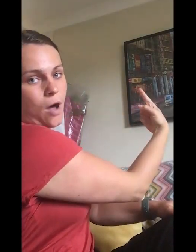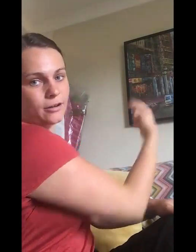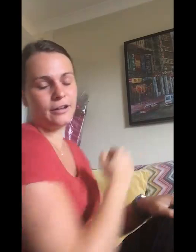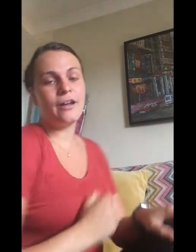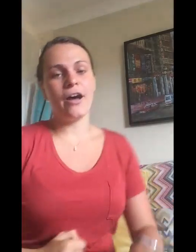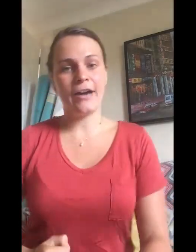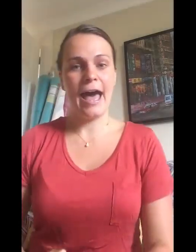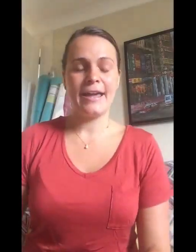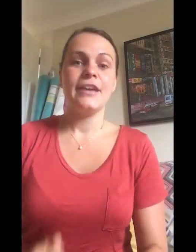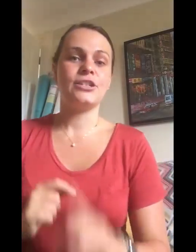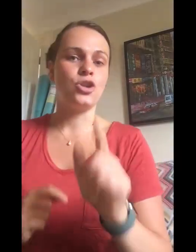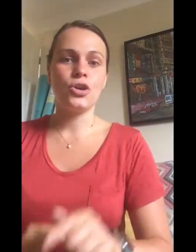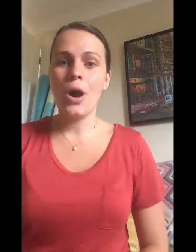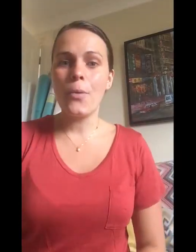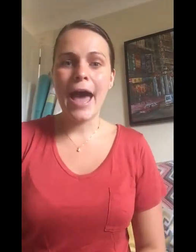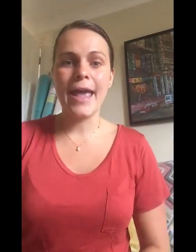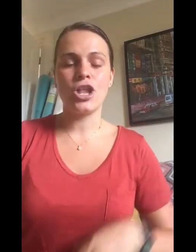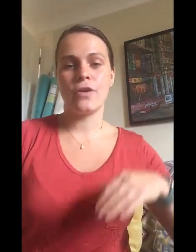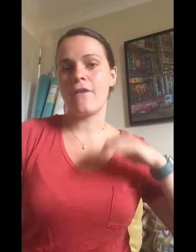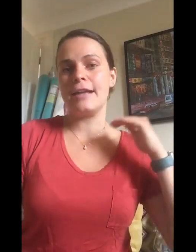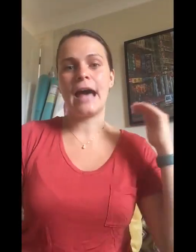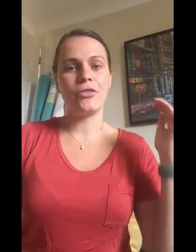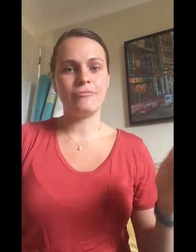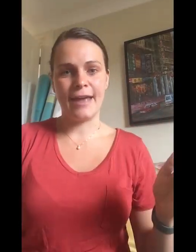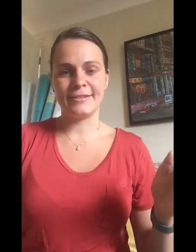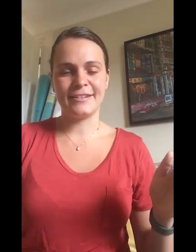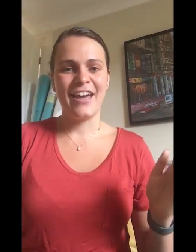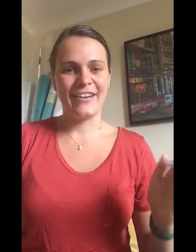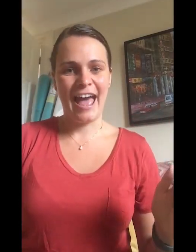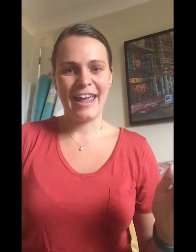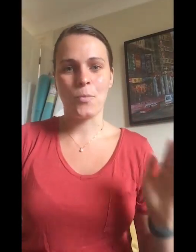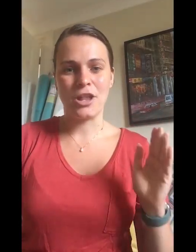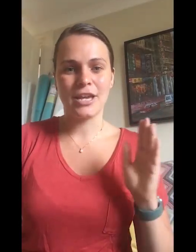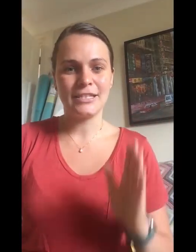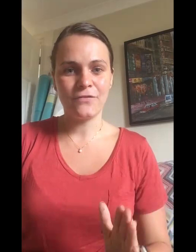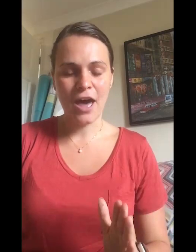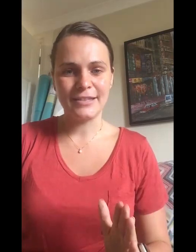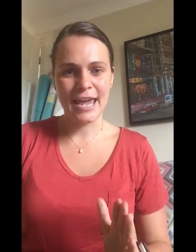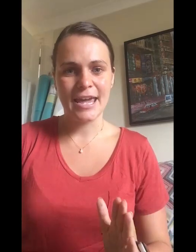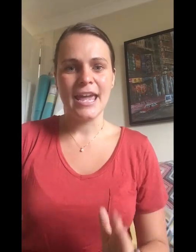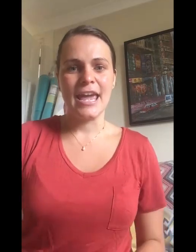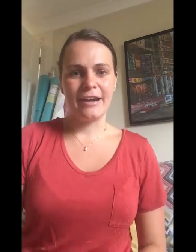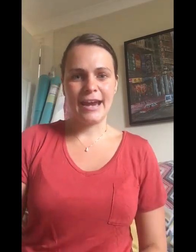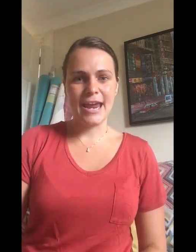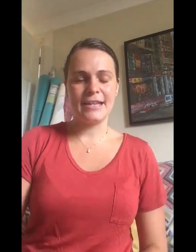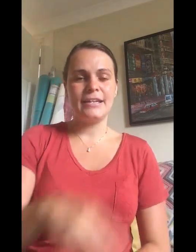21, okay? So you go away and you find out the rest, okay? And when you get to 30, here it is.